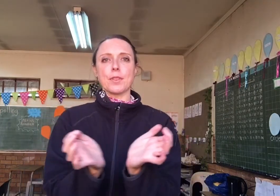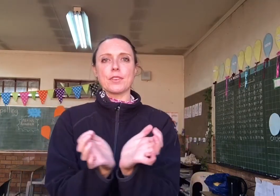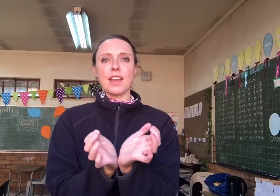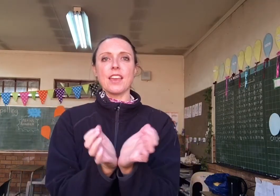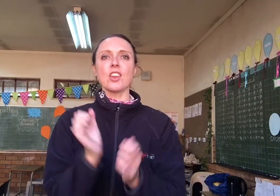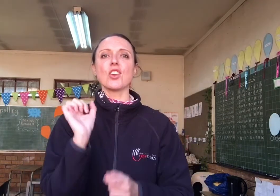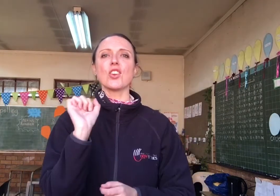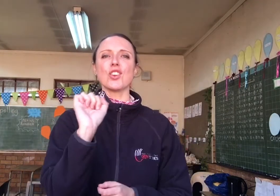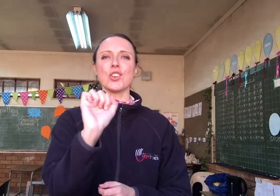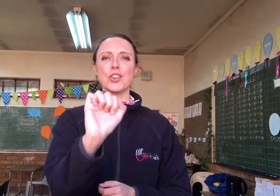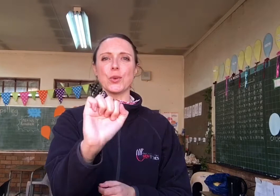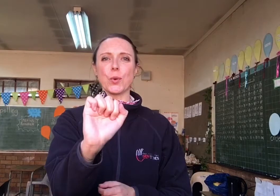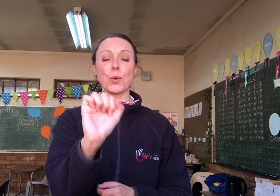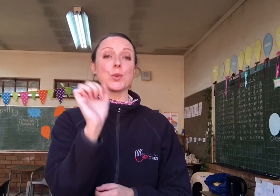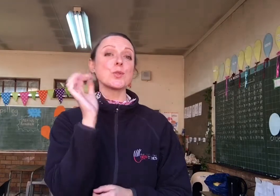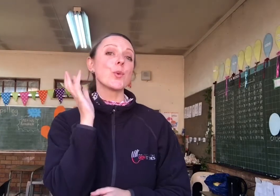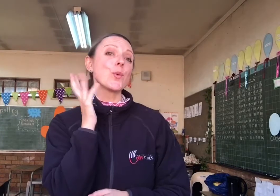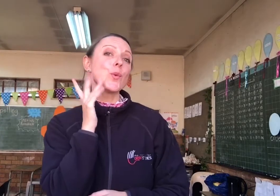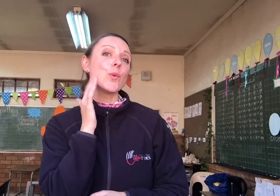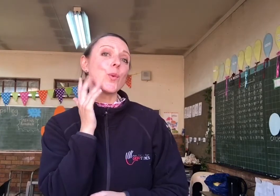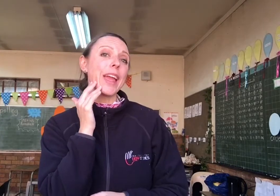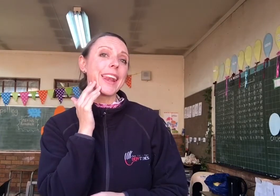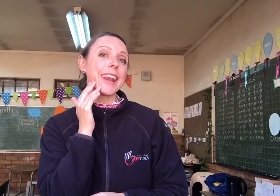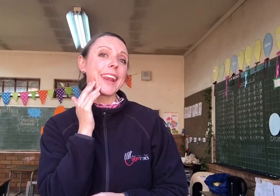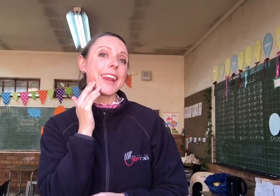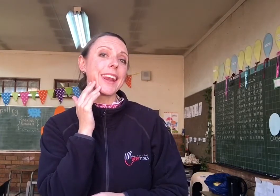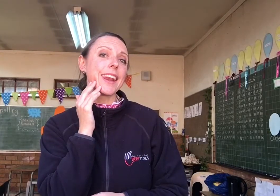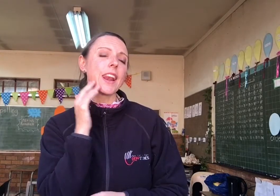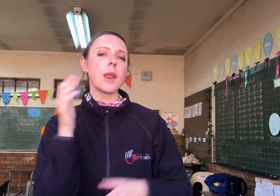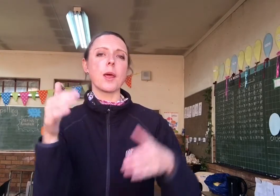Birthday, yours, when?